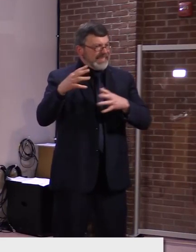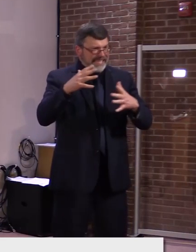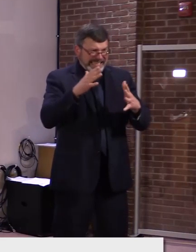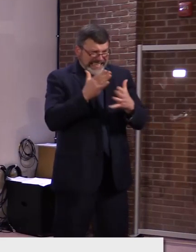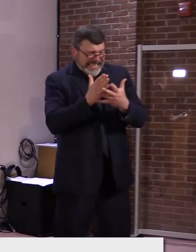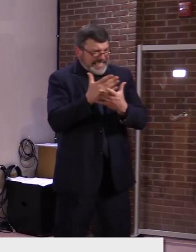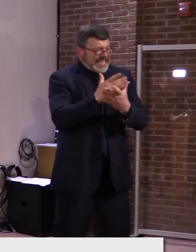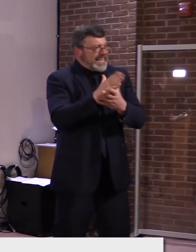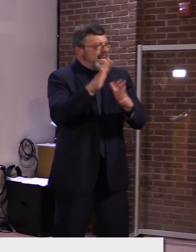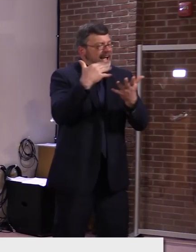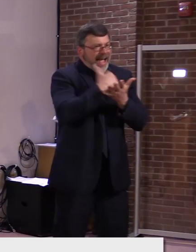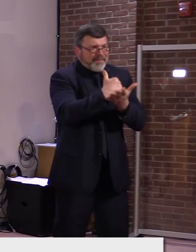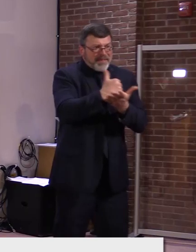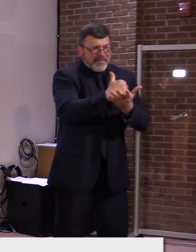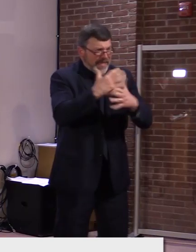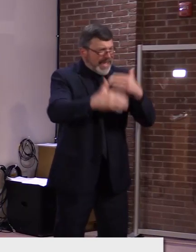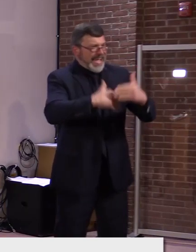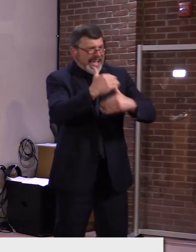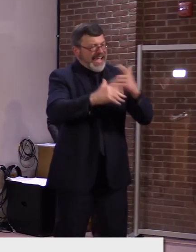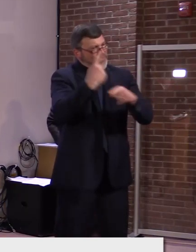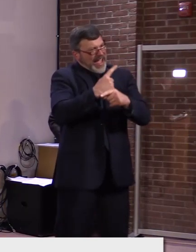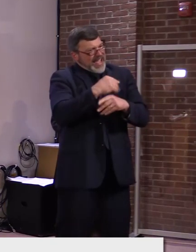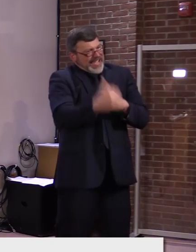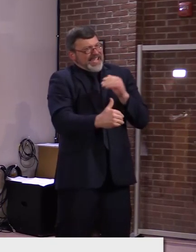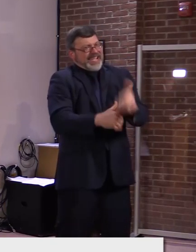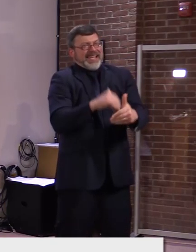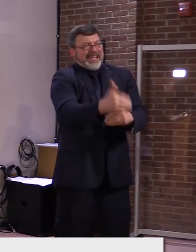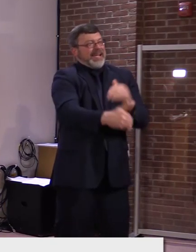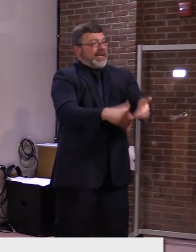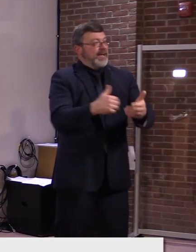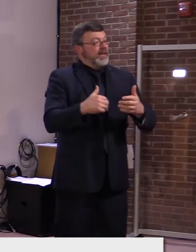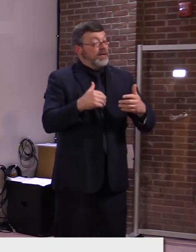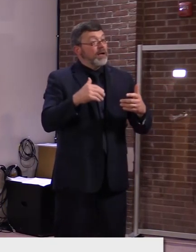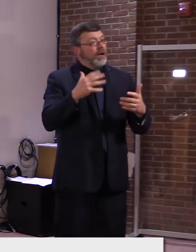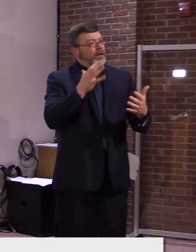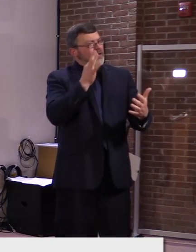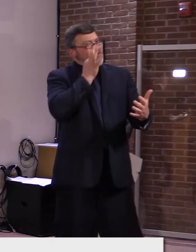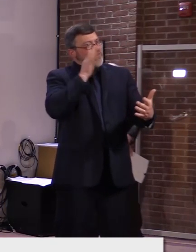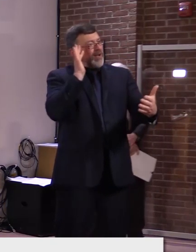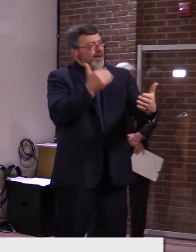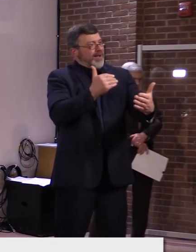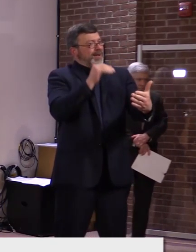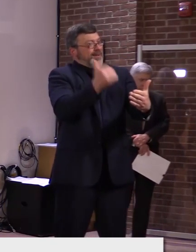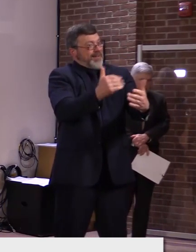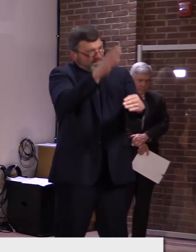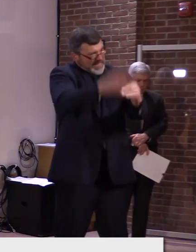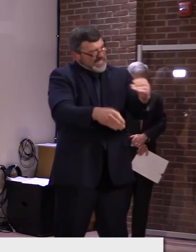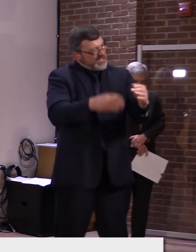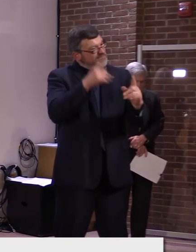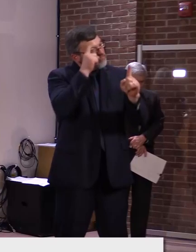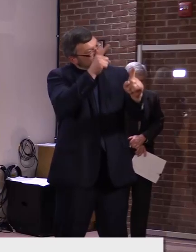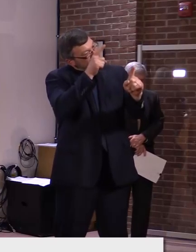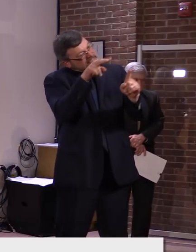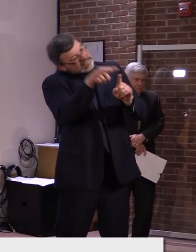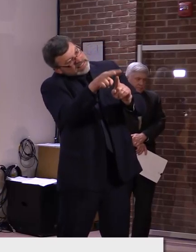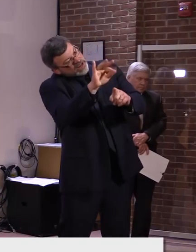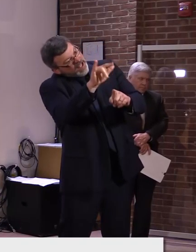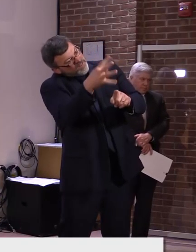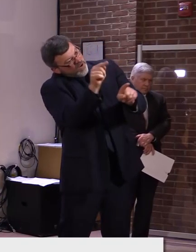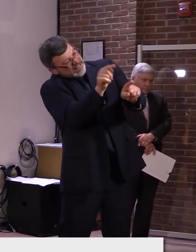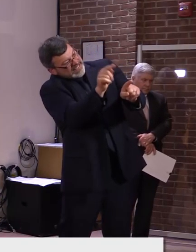getting close to the end of this race, with just a few more hurdles to overcome before we shift from emergency response to